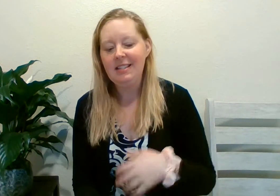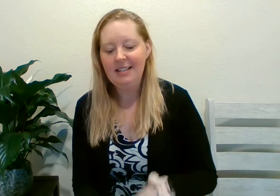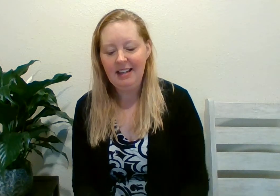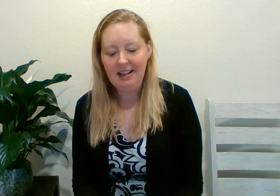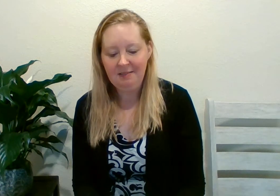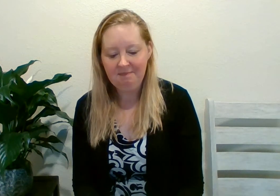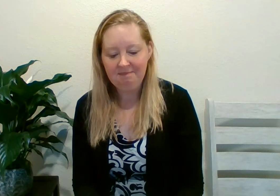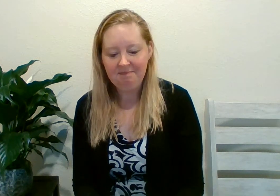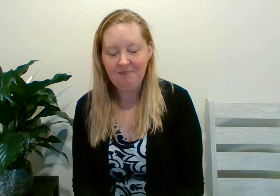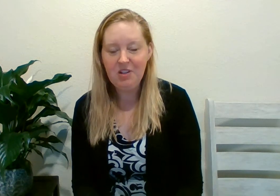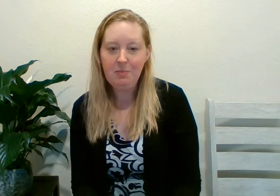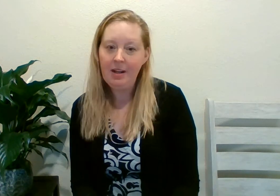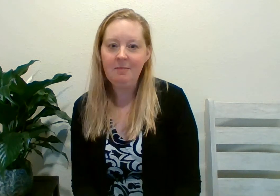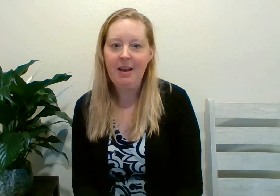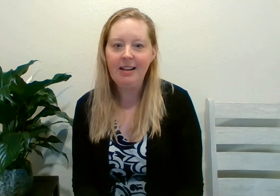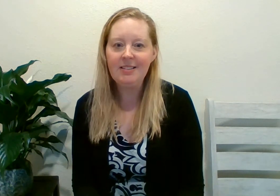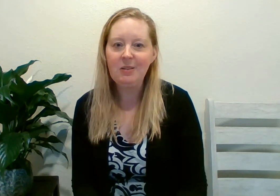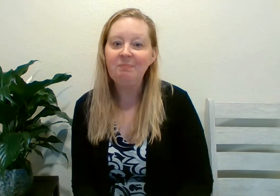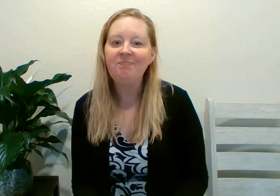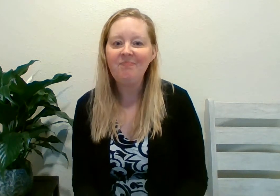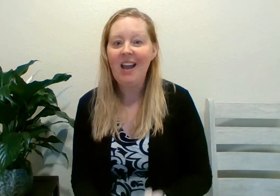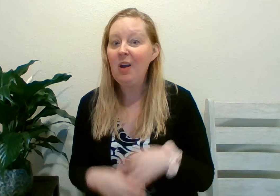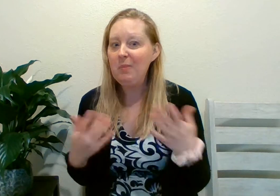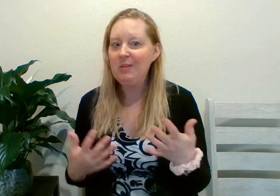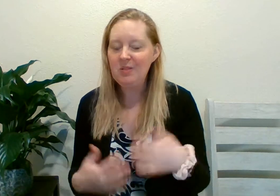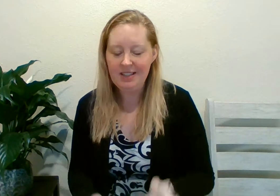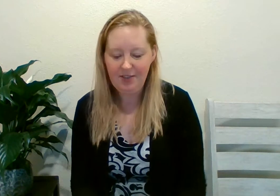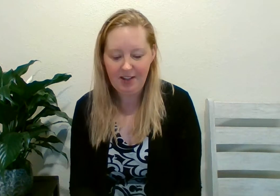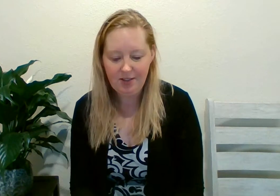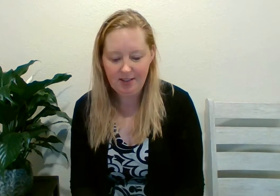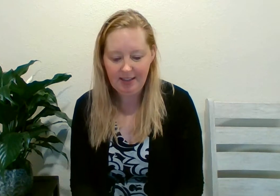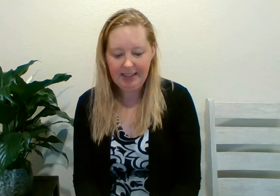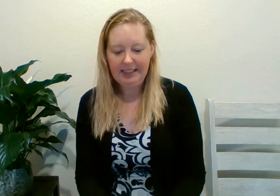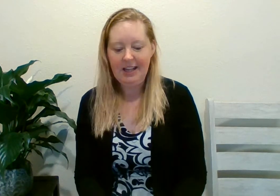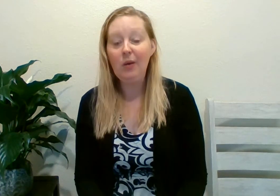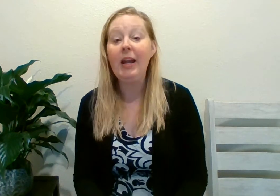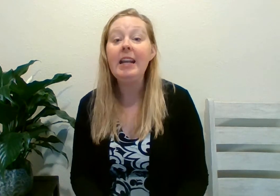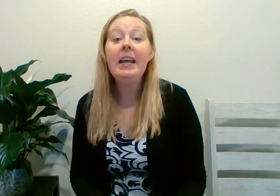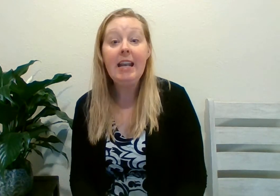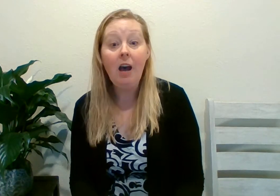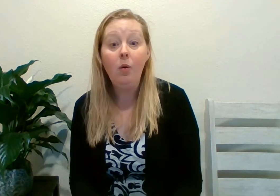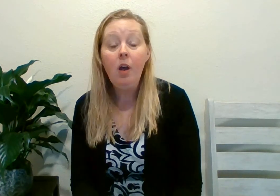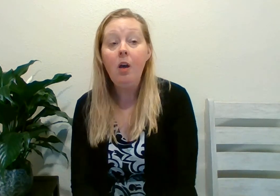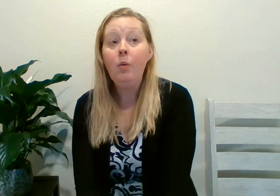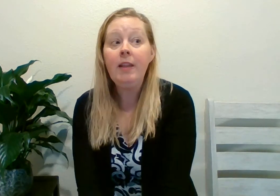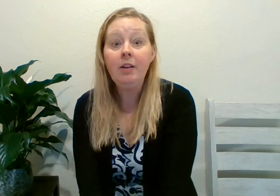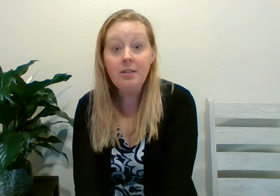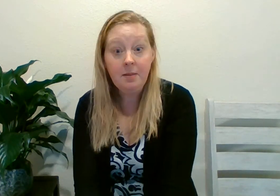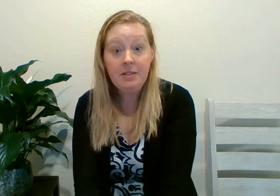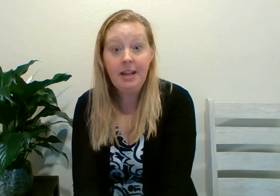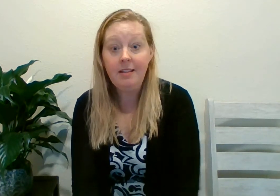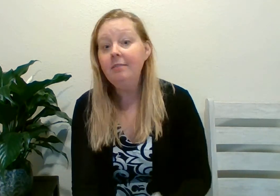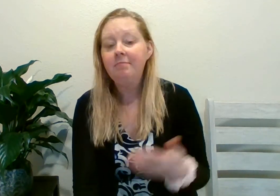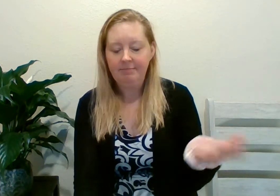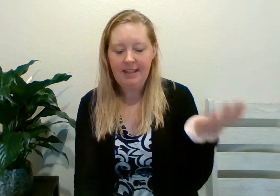responding back. So I hope you enjoy these videos. All right. Now, when letters come together, they